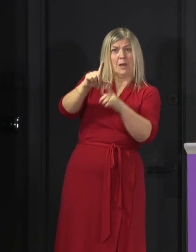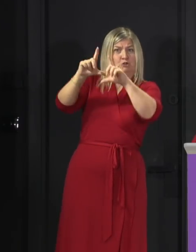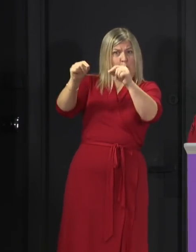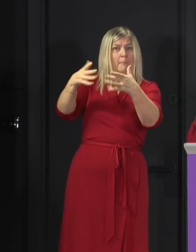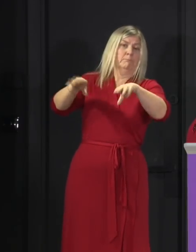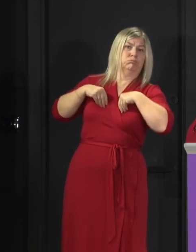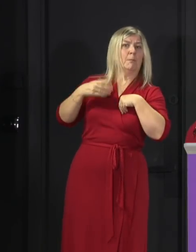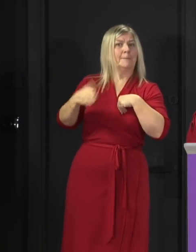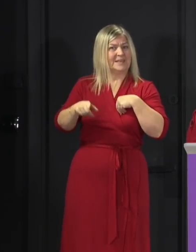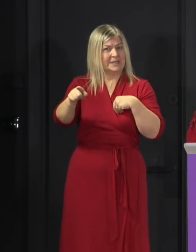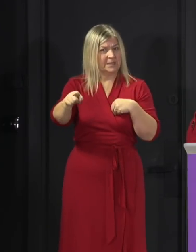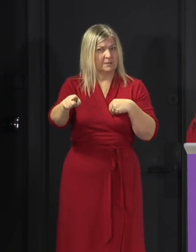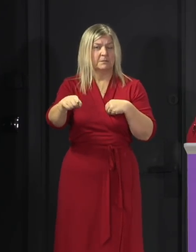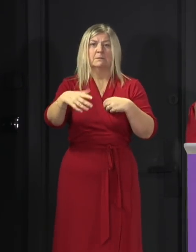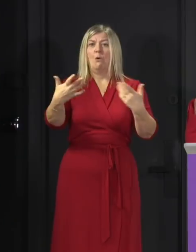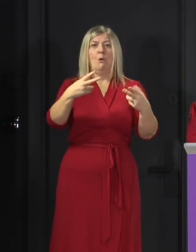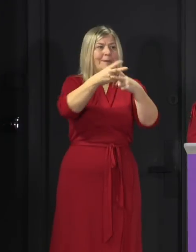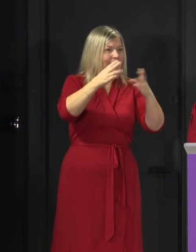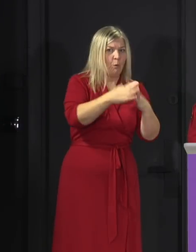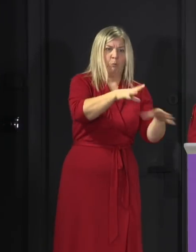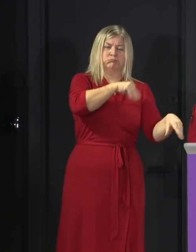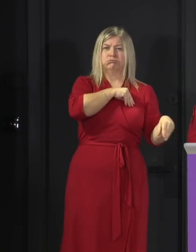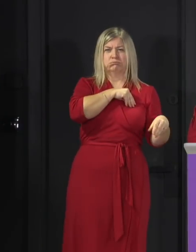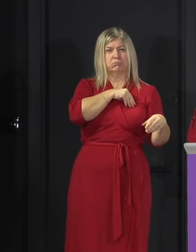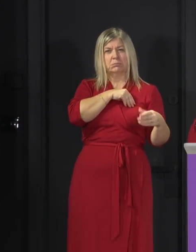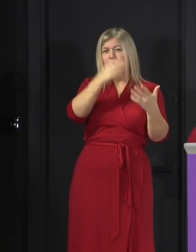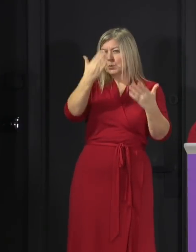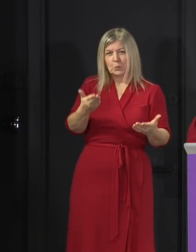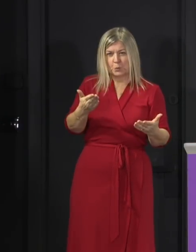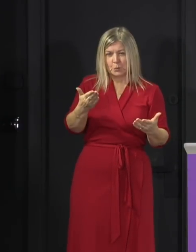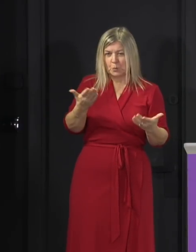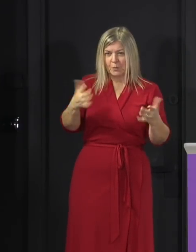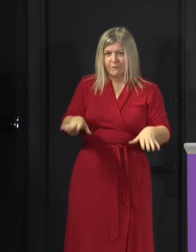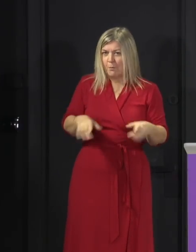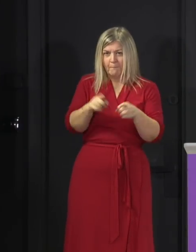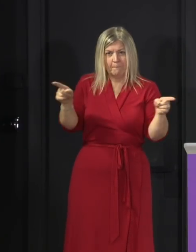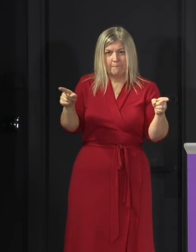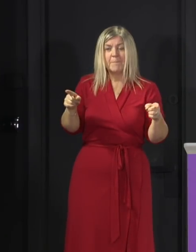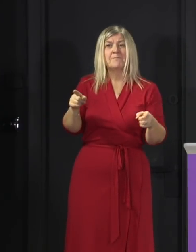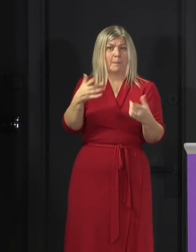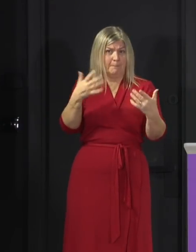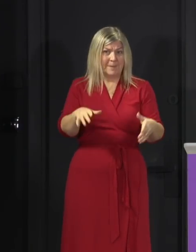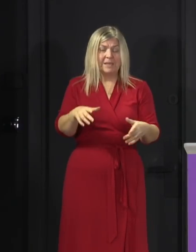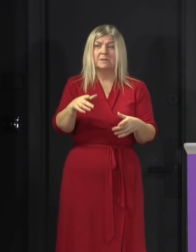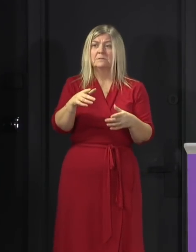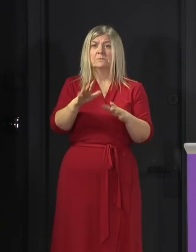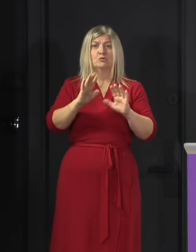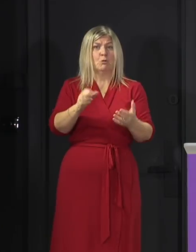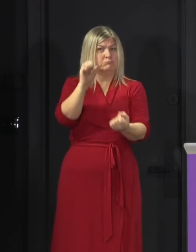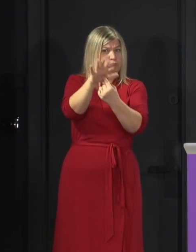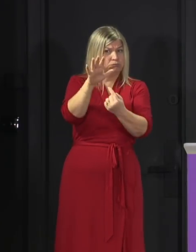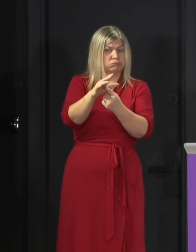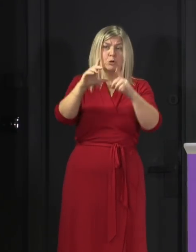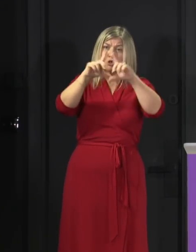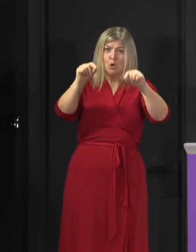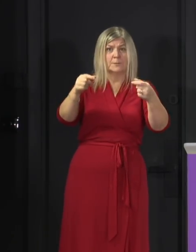we have had for a large swathe of the country, retail closed, non-essential retail closed over the past